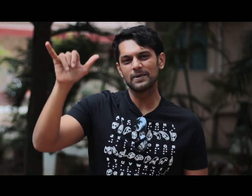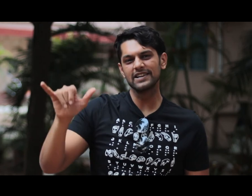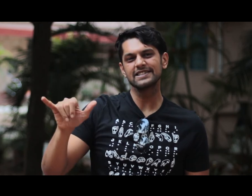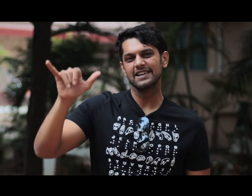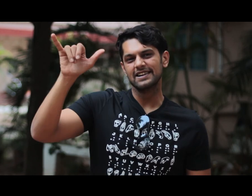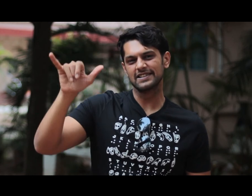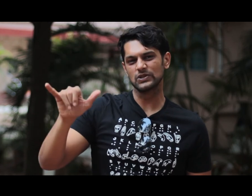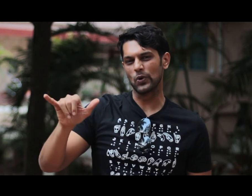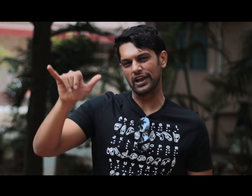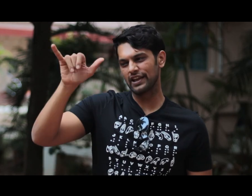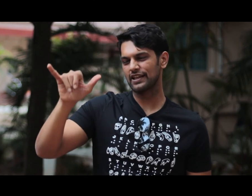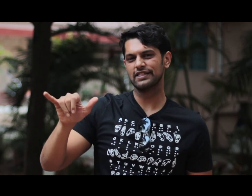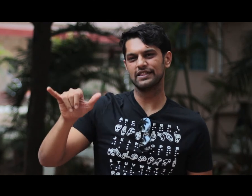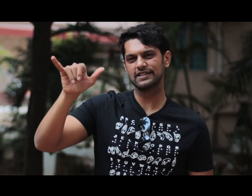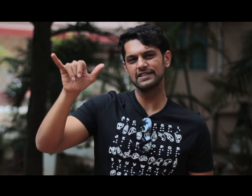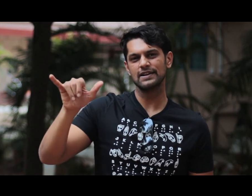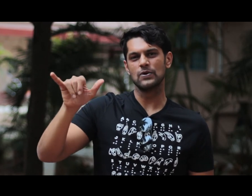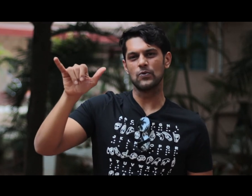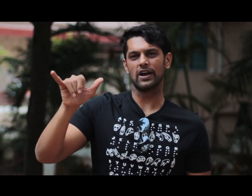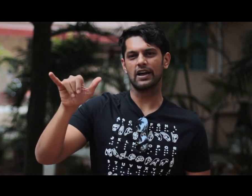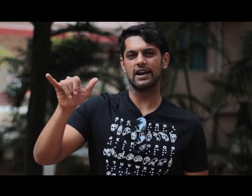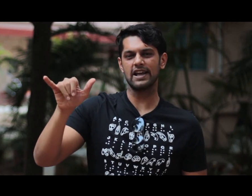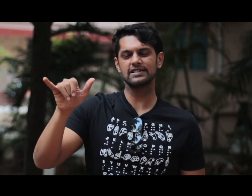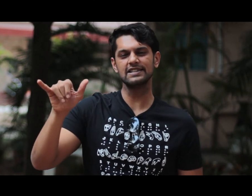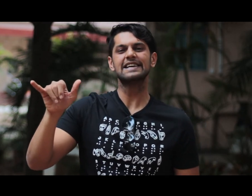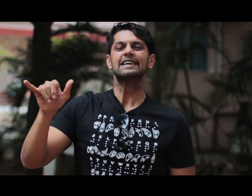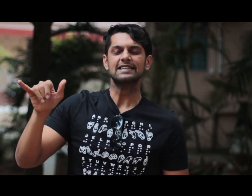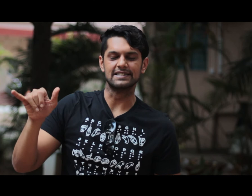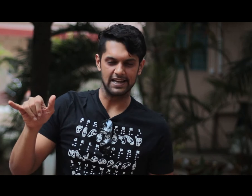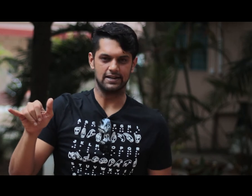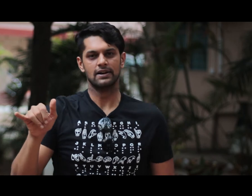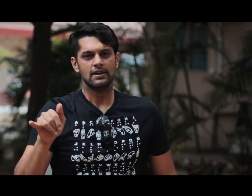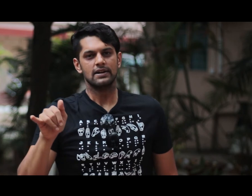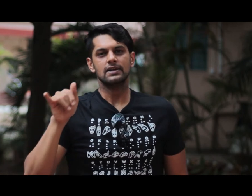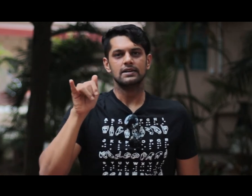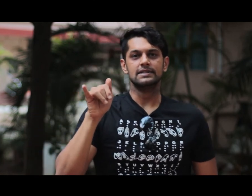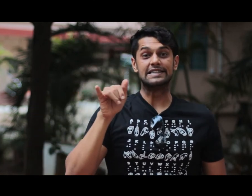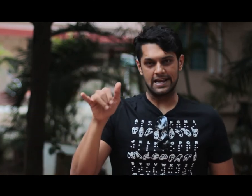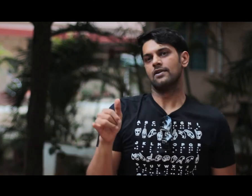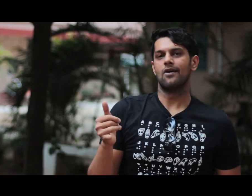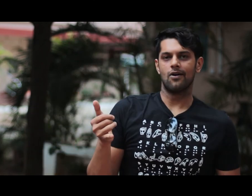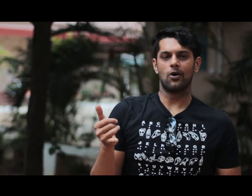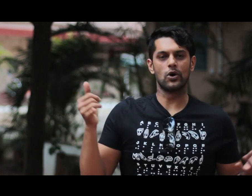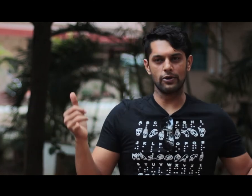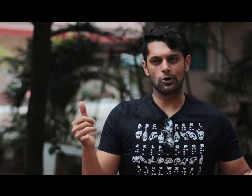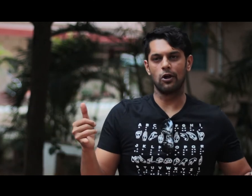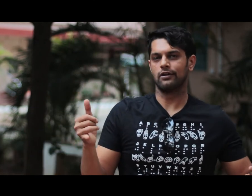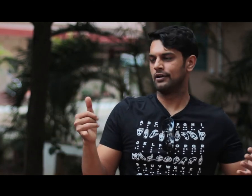this. This is Y. This is Y. And next is Z. Z. Or whatever you want to call it.